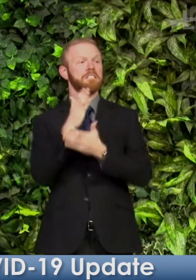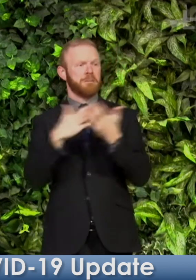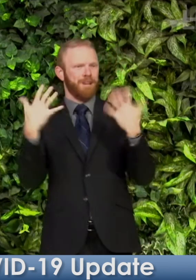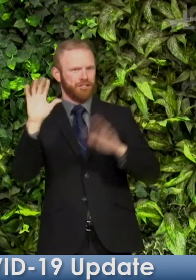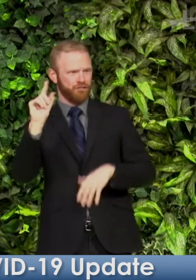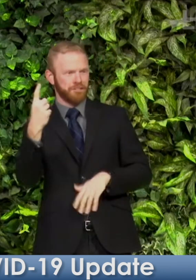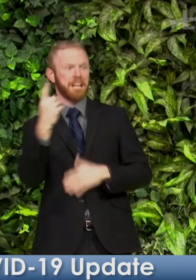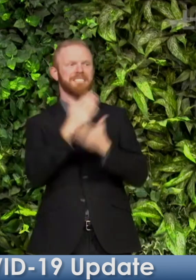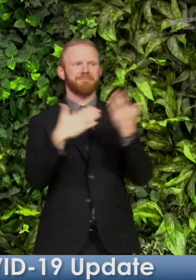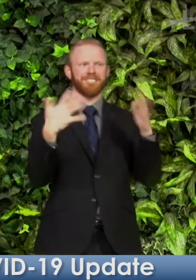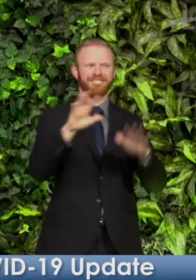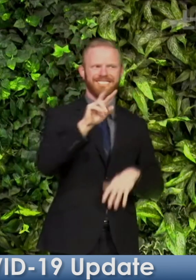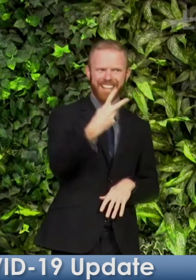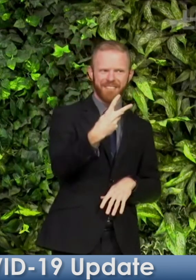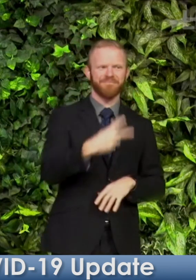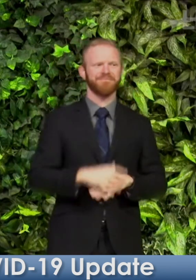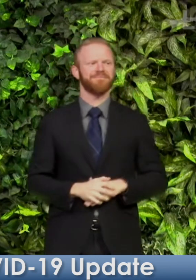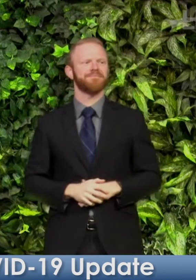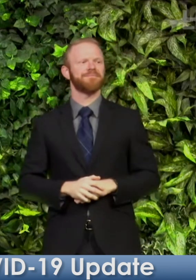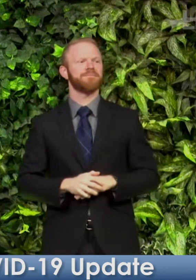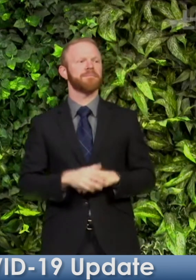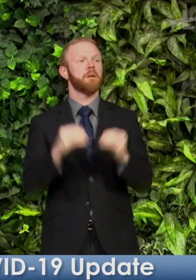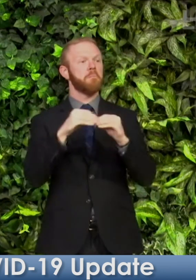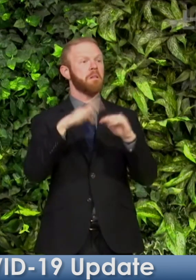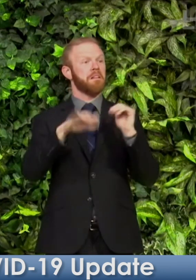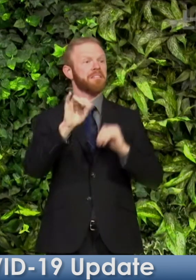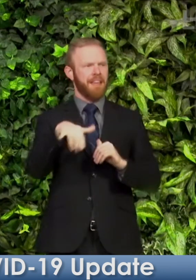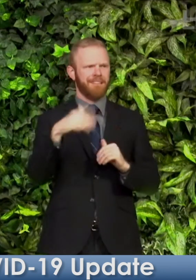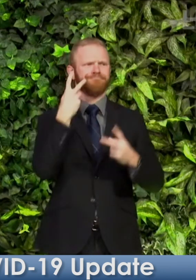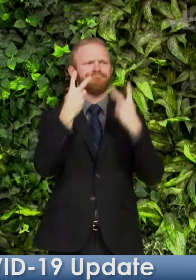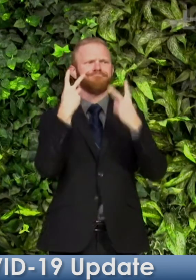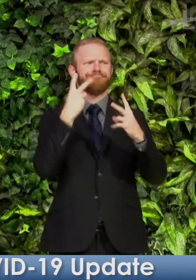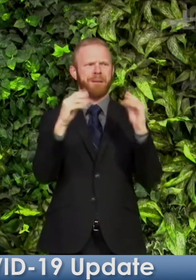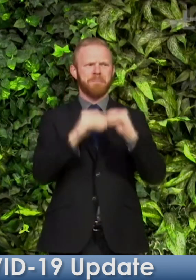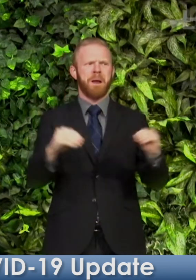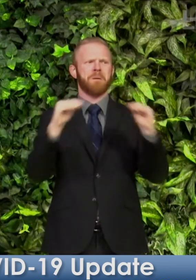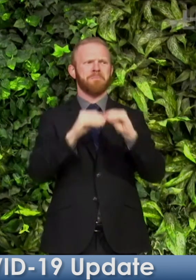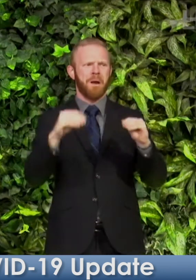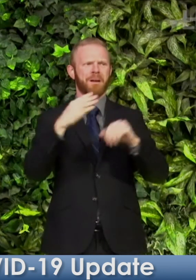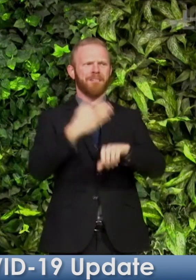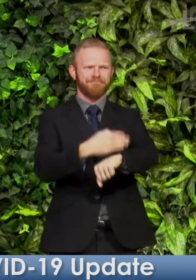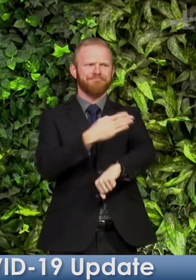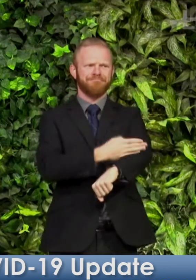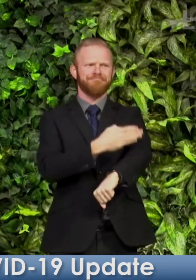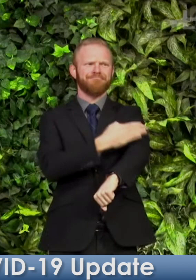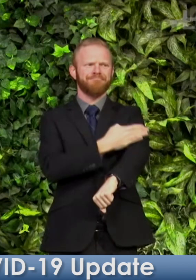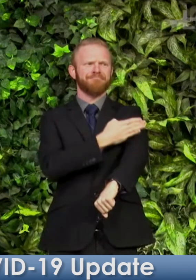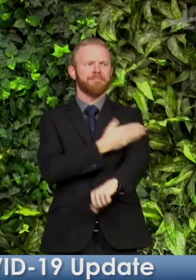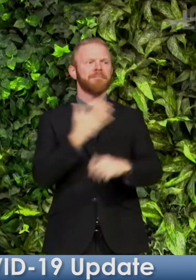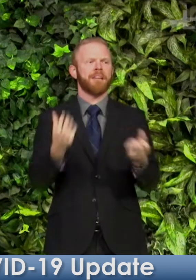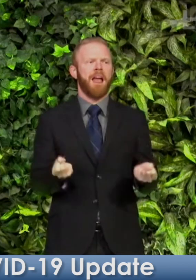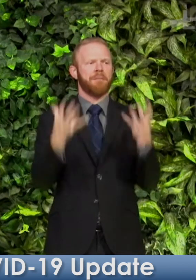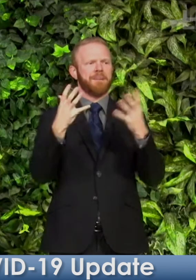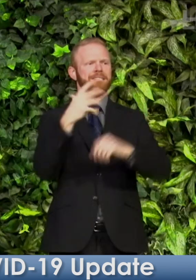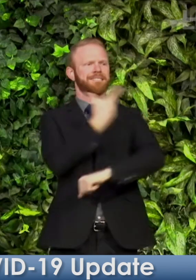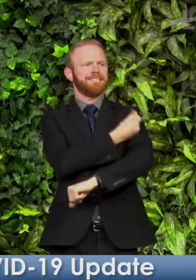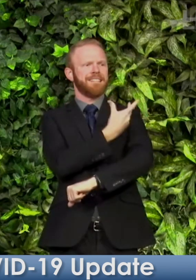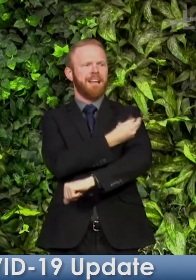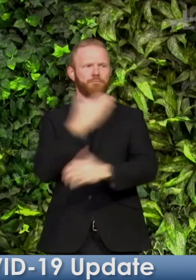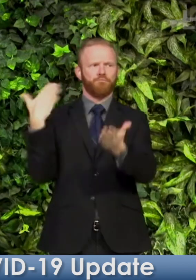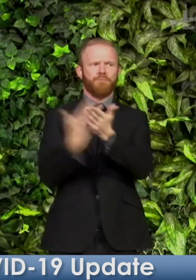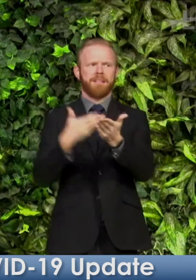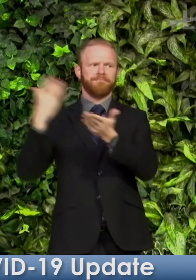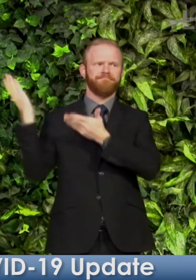And beyond that, we're seeing, of course, incredible progress of the amount of vaccines that are coming into the state and then going out into health departments and